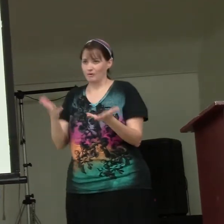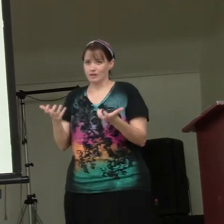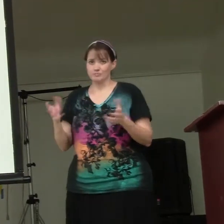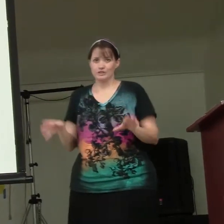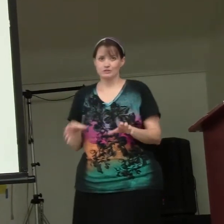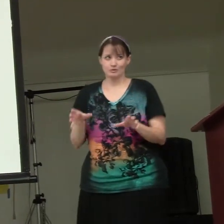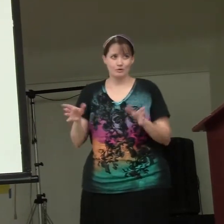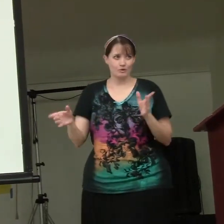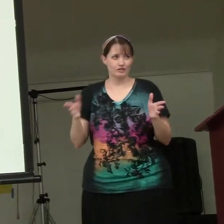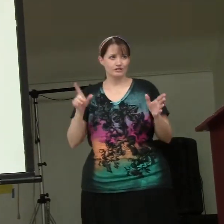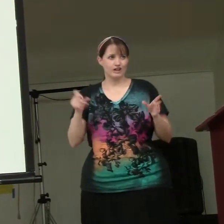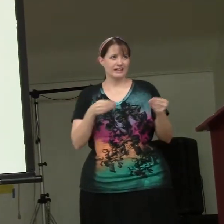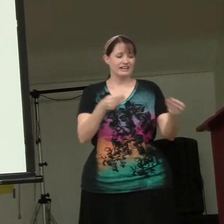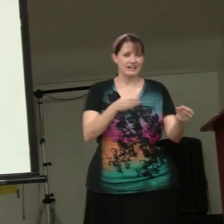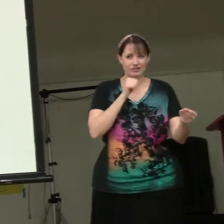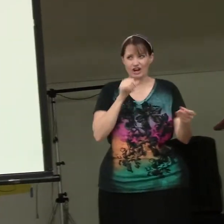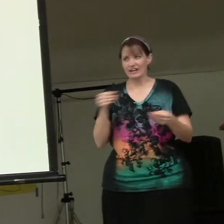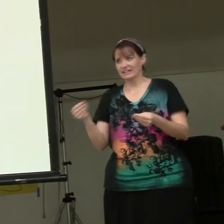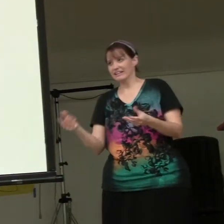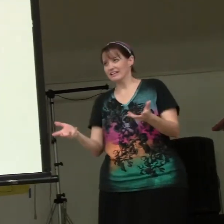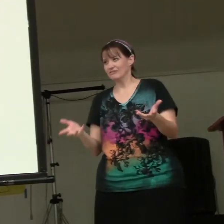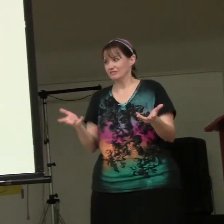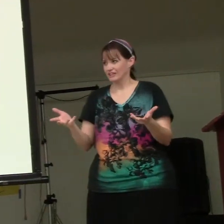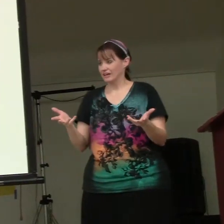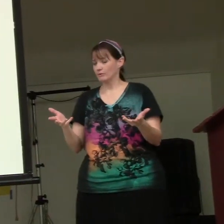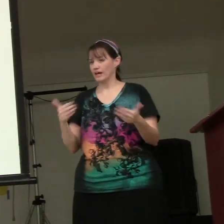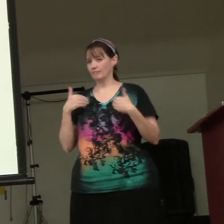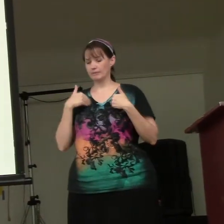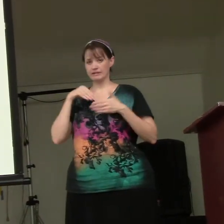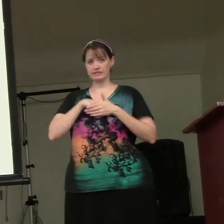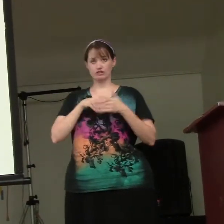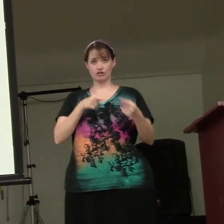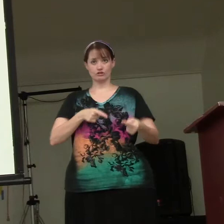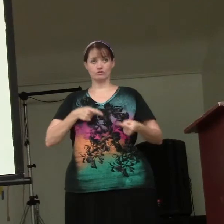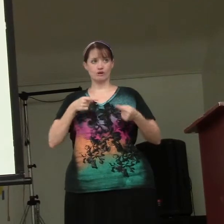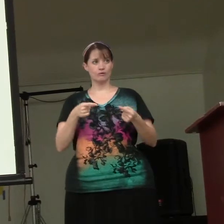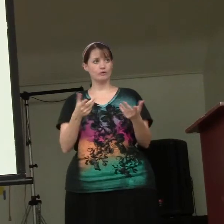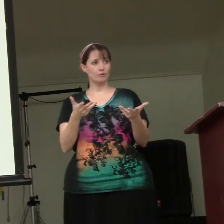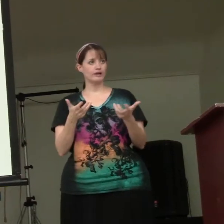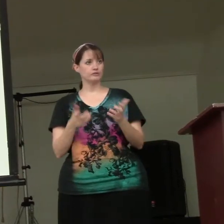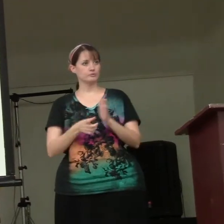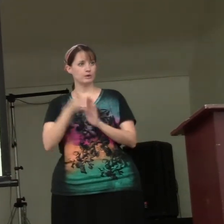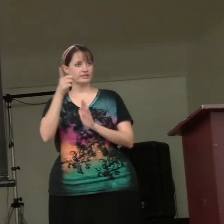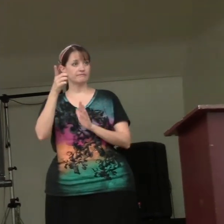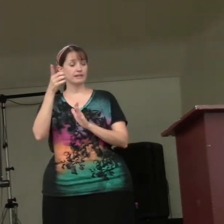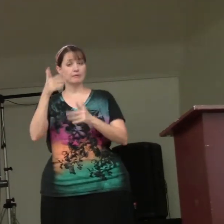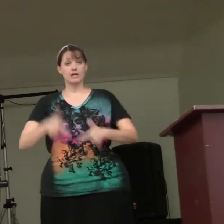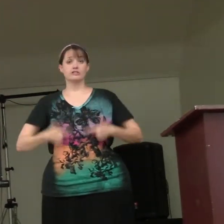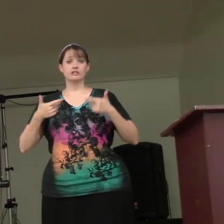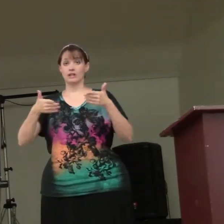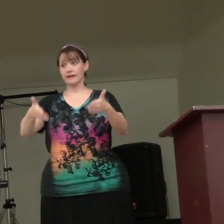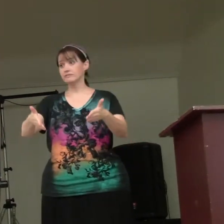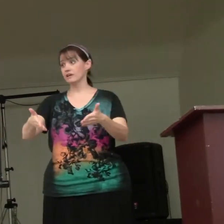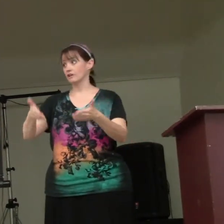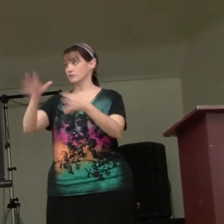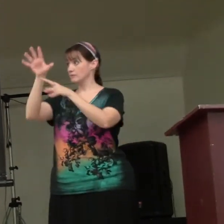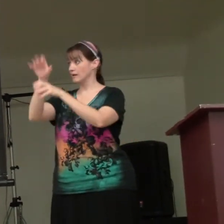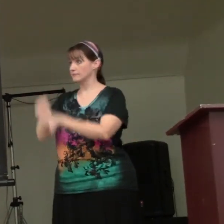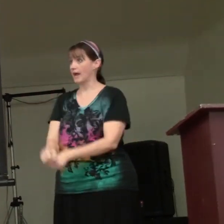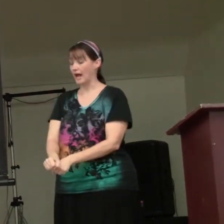wants me to do, or should I give or not give? And we have maybe this internal struggle. What we want to do is we want to develop just a lifestyle. This becomes a